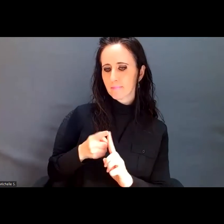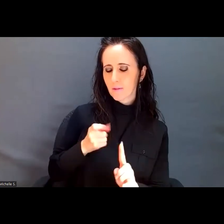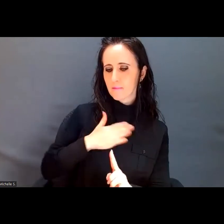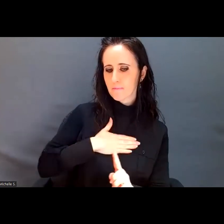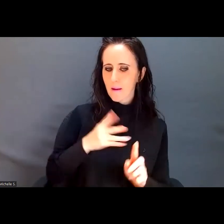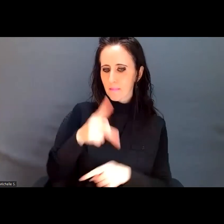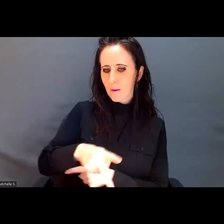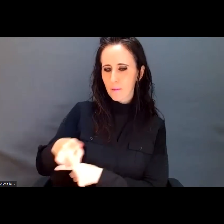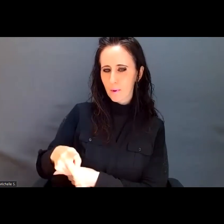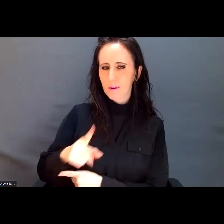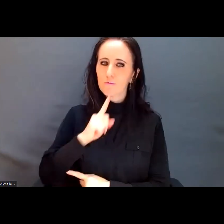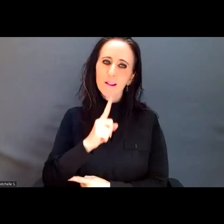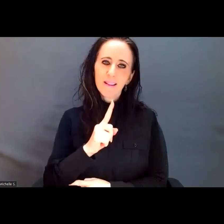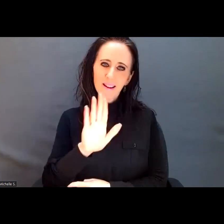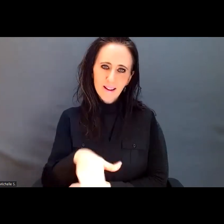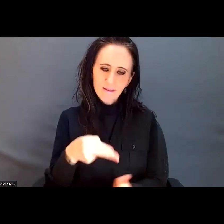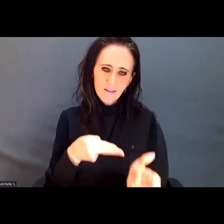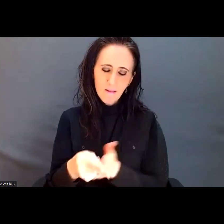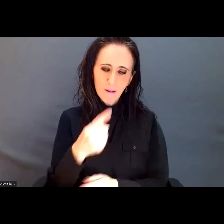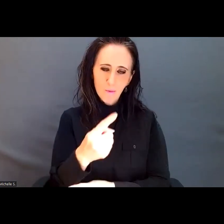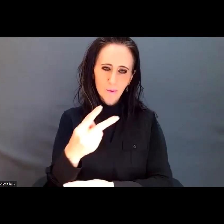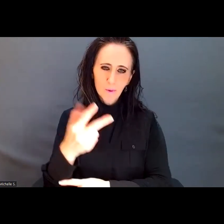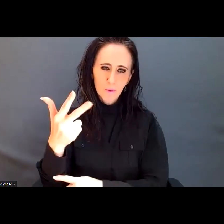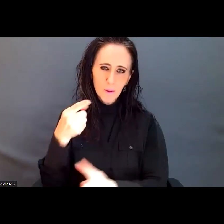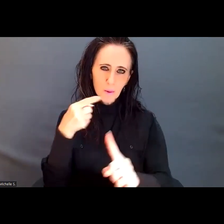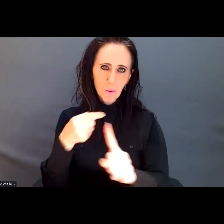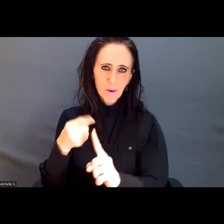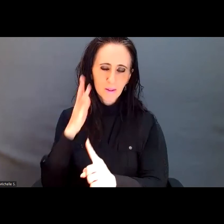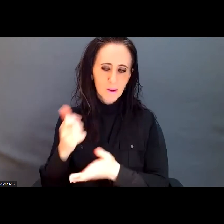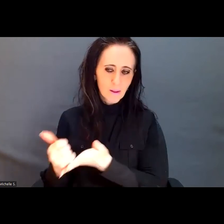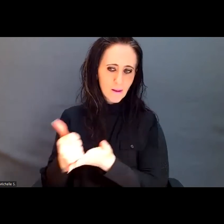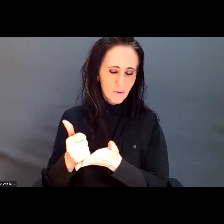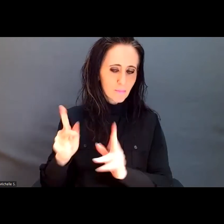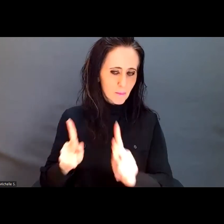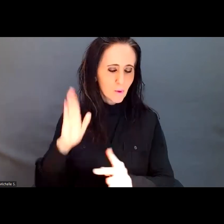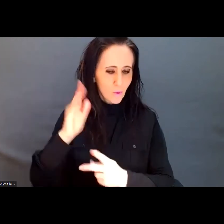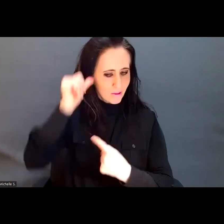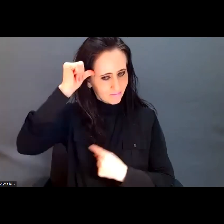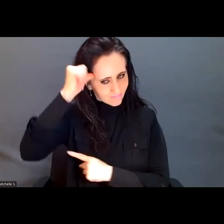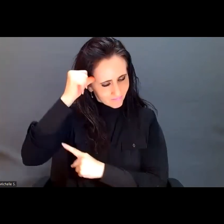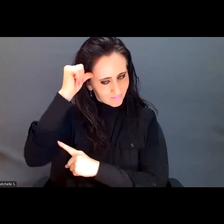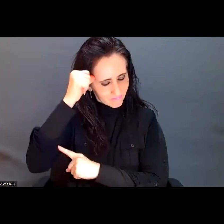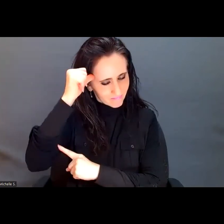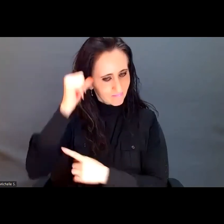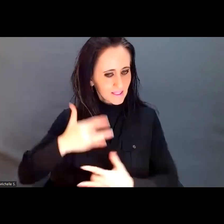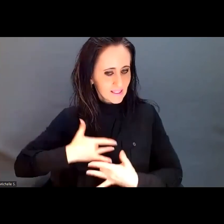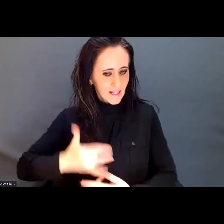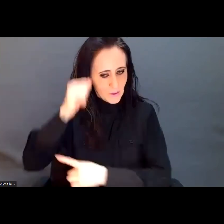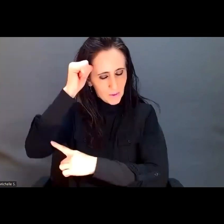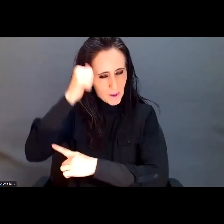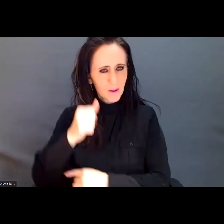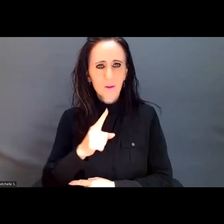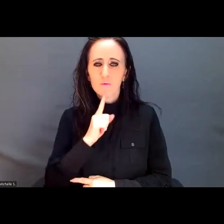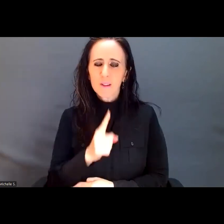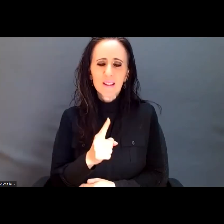brain. Everything else can be supporting data you send later or before the meeting. So 1, 2, 3